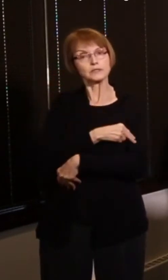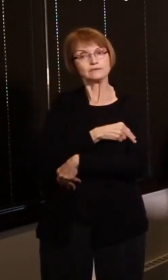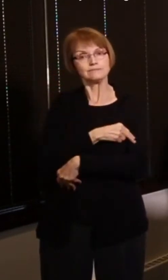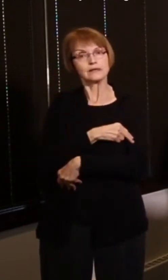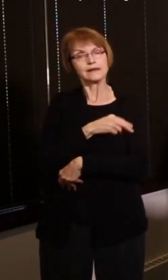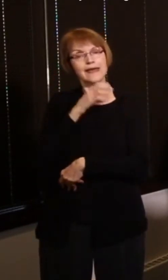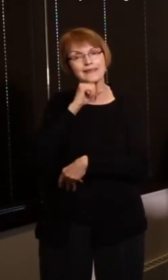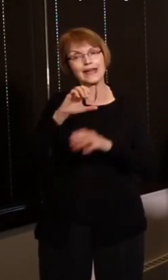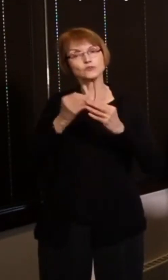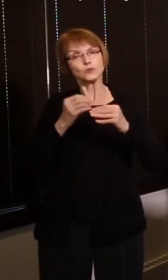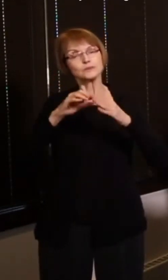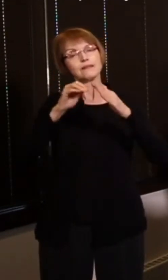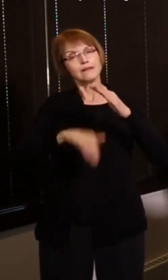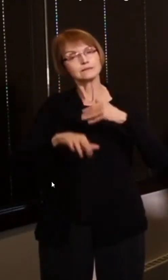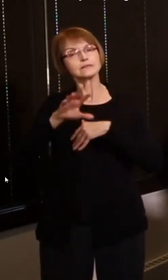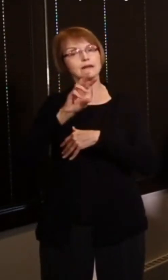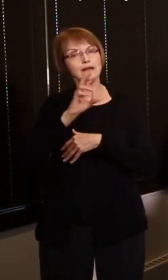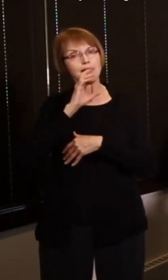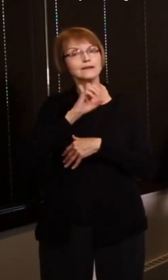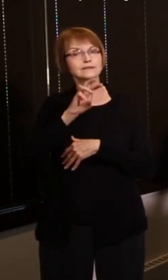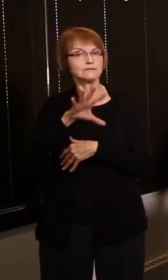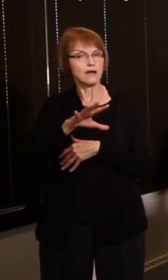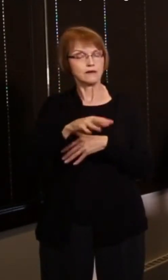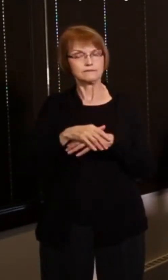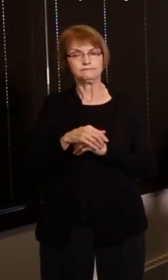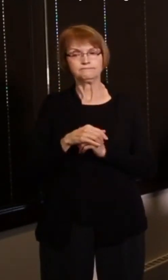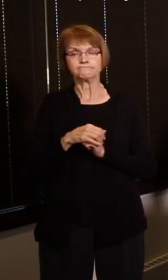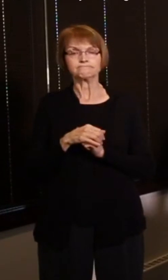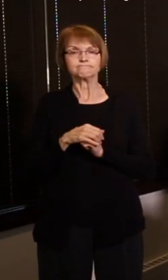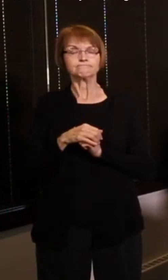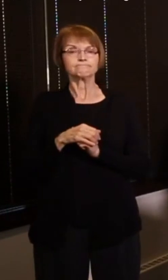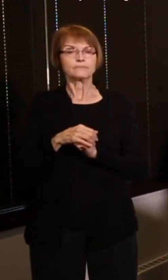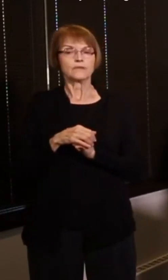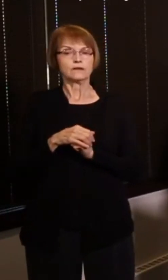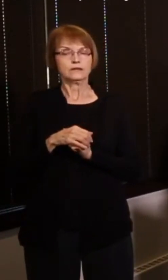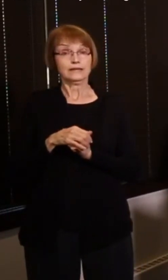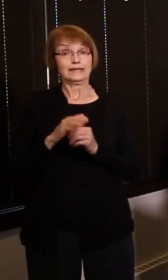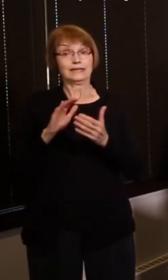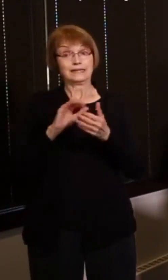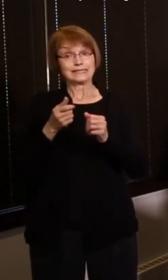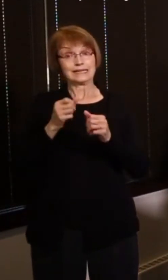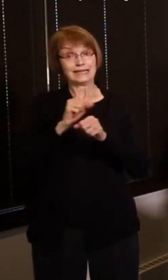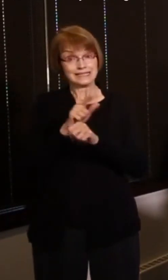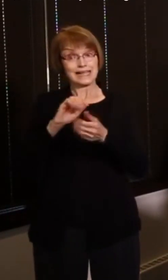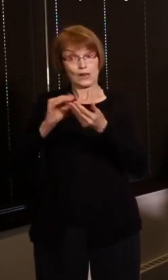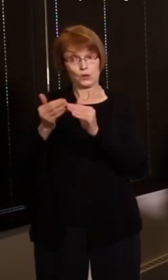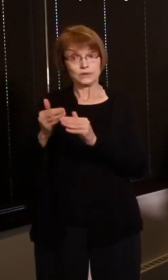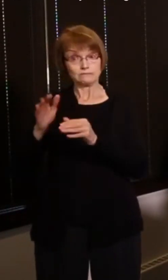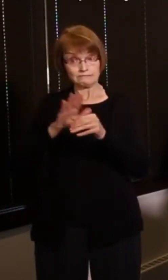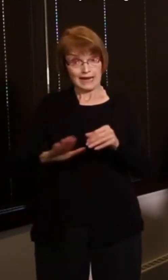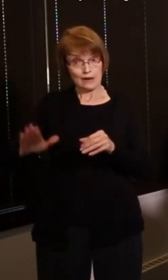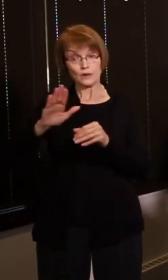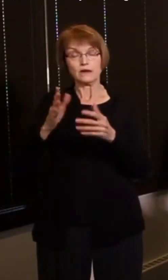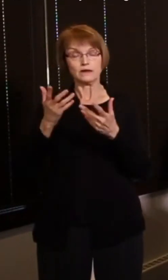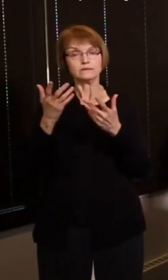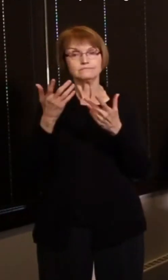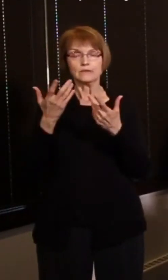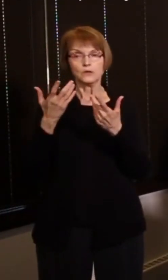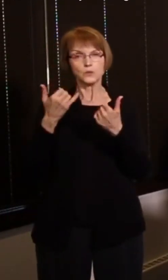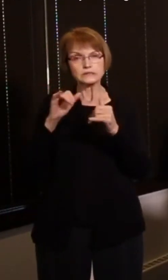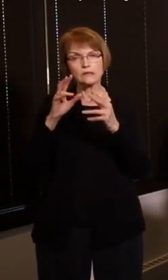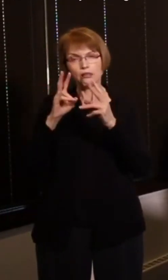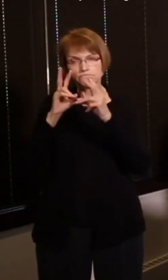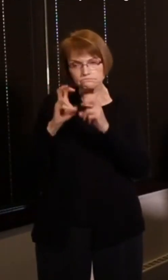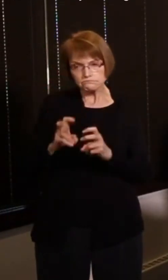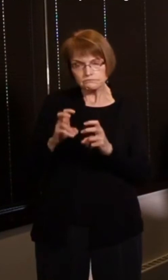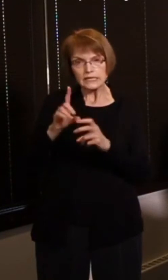groups that are less than 65. And we've seen that playing out here in the St. Louis area as well. We're still going through some of the data,